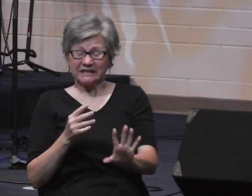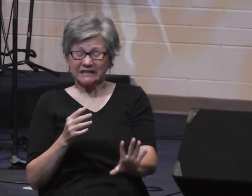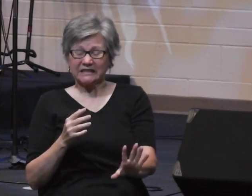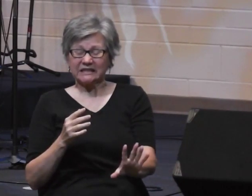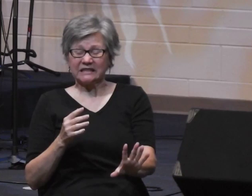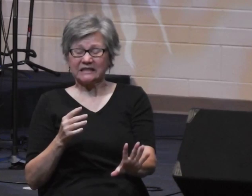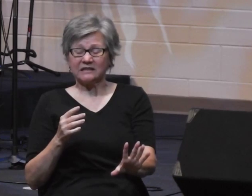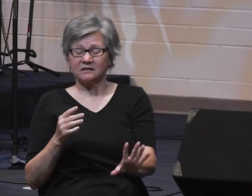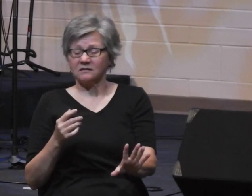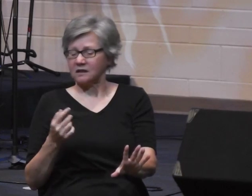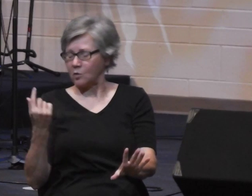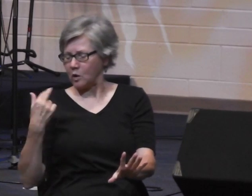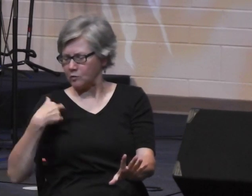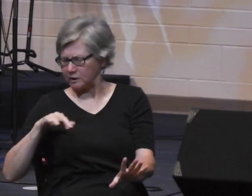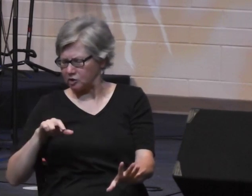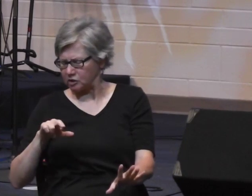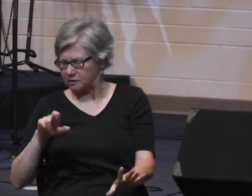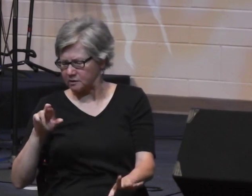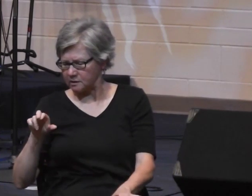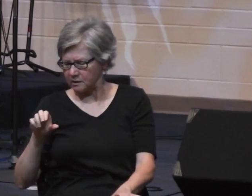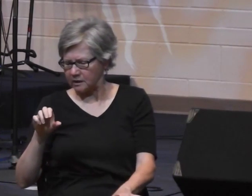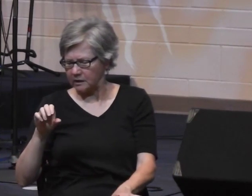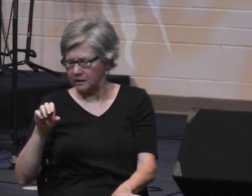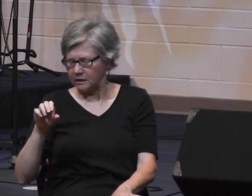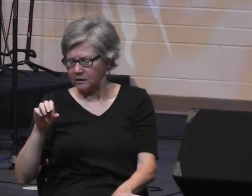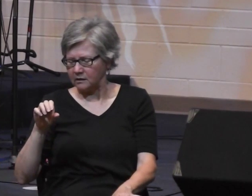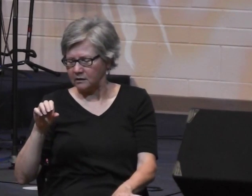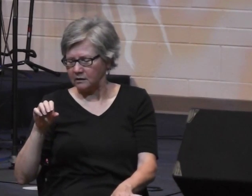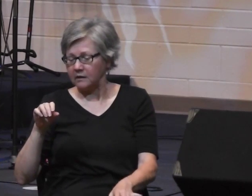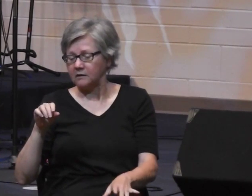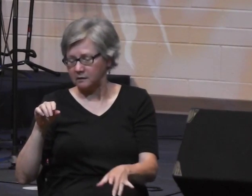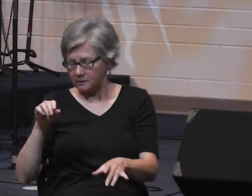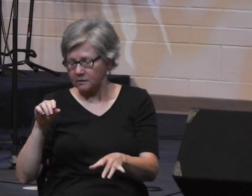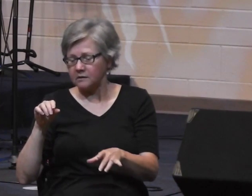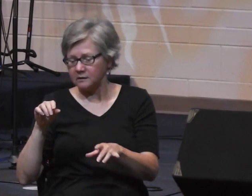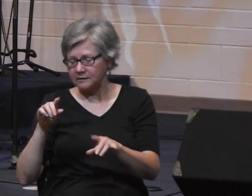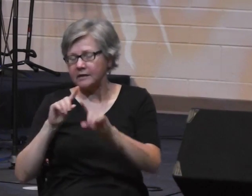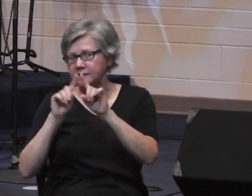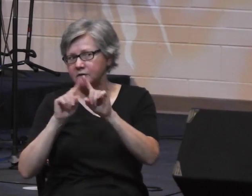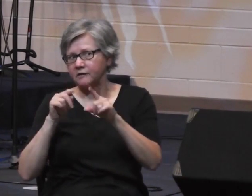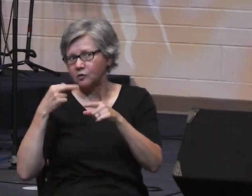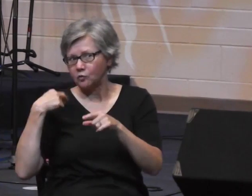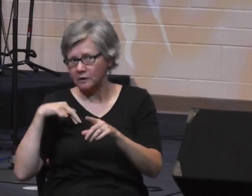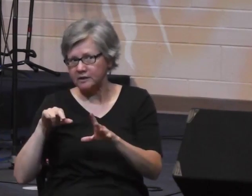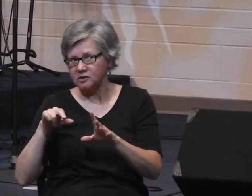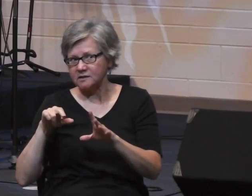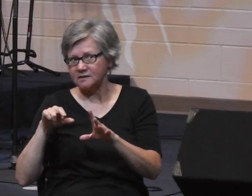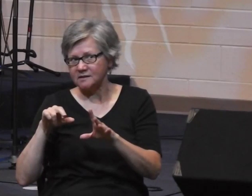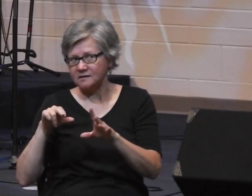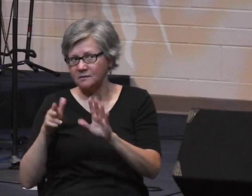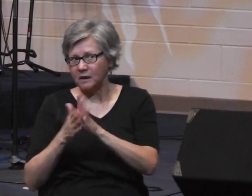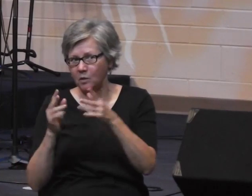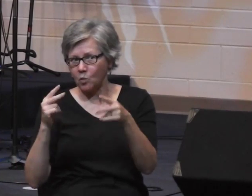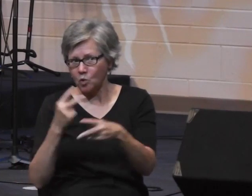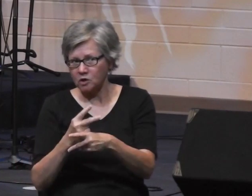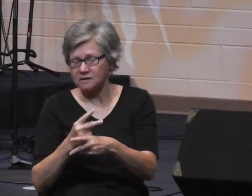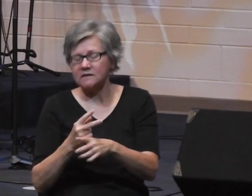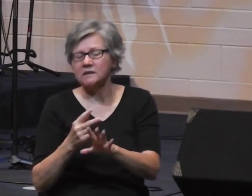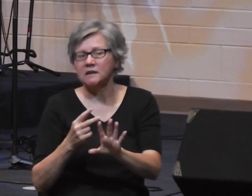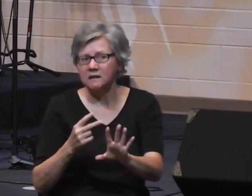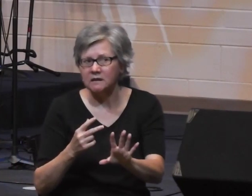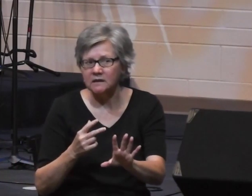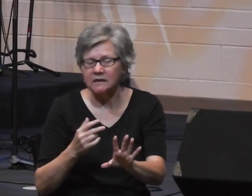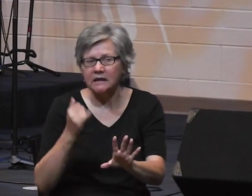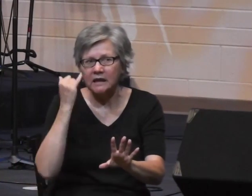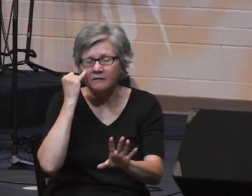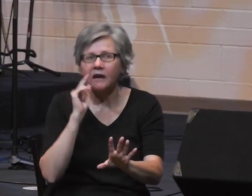religion from the Epic of Gilgamesh, religions in Rome at the time of Paul's writing, taken to the logical conclusion, if I really want God's